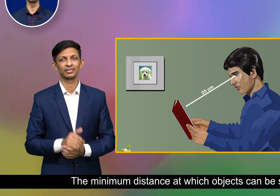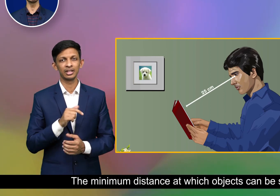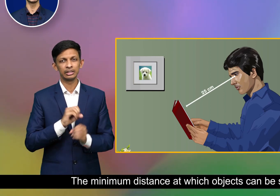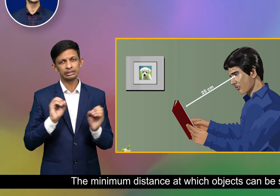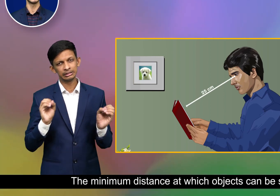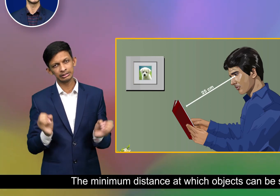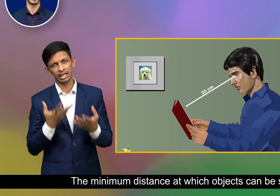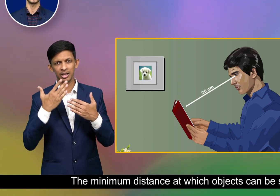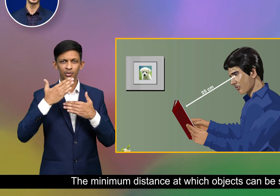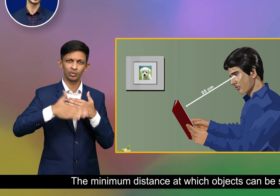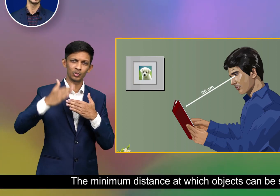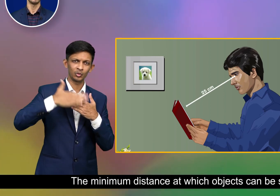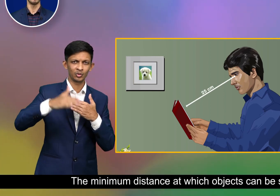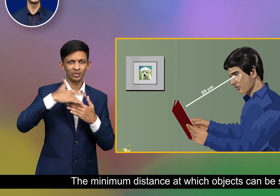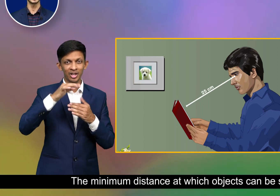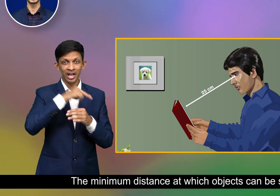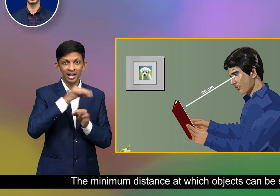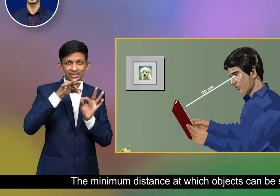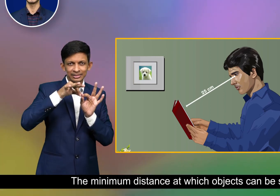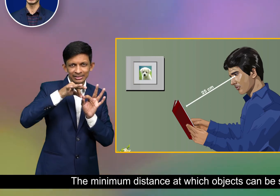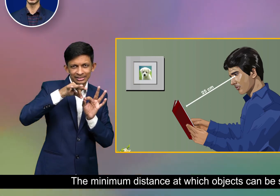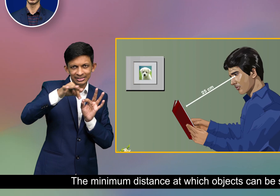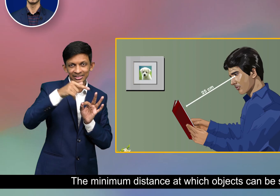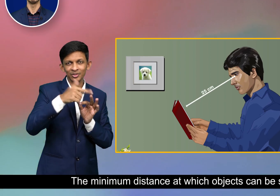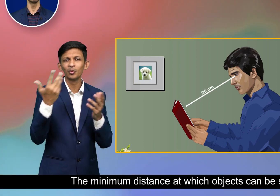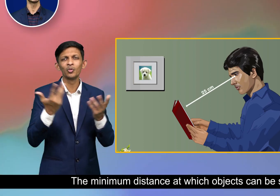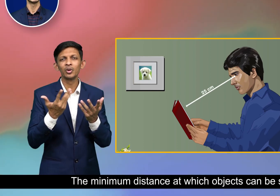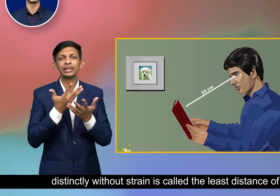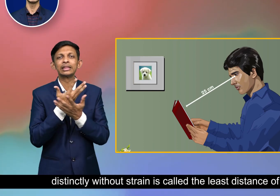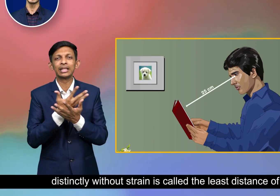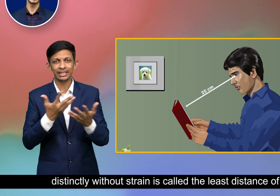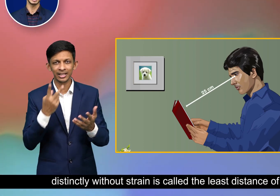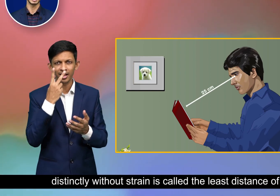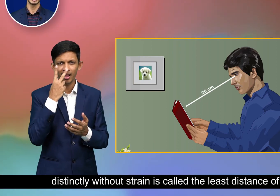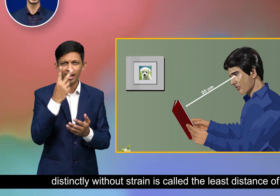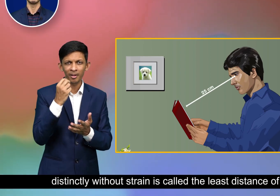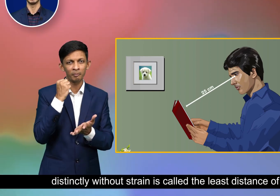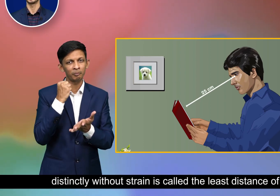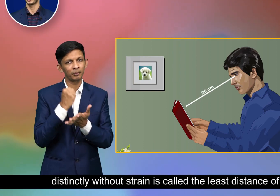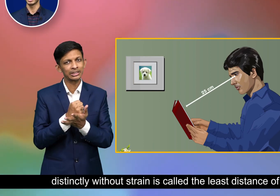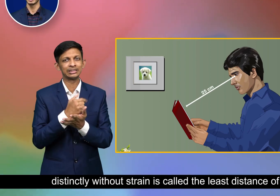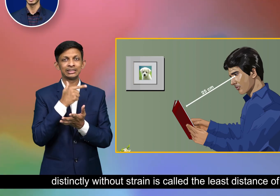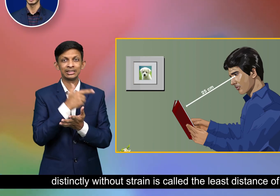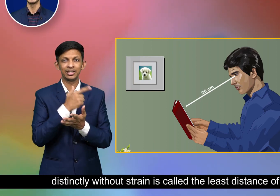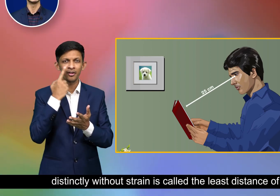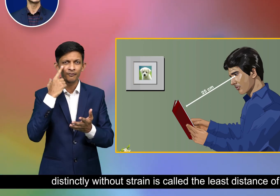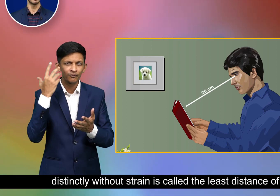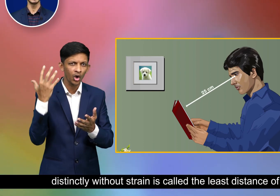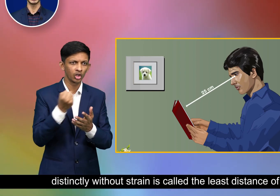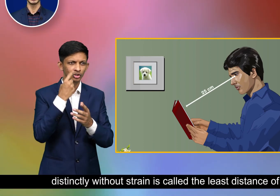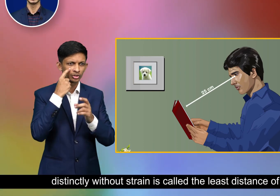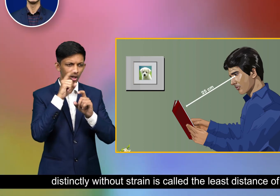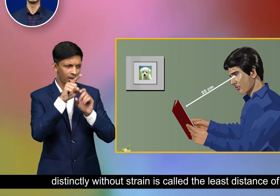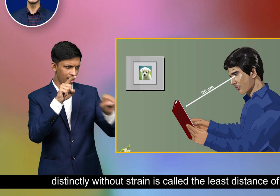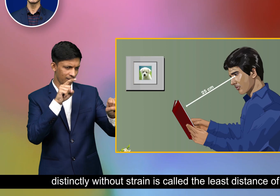The minimum distance at which objects can be seen most distinctly without strain is